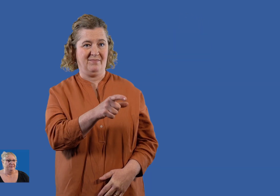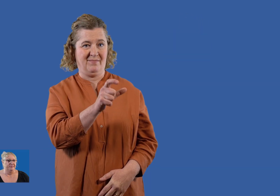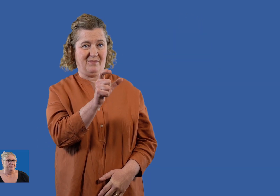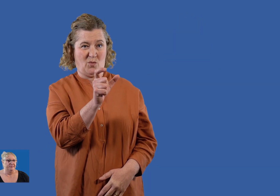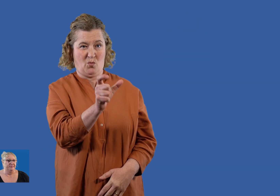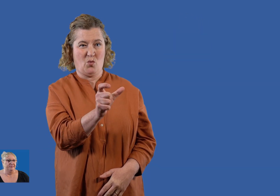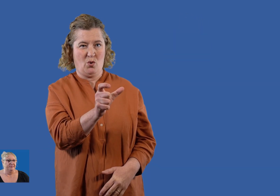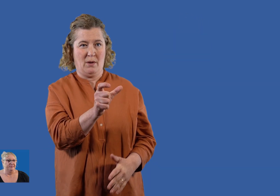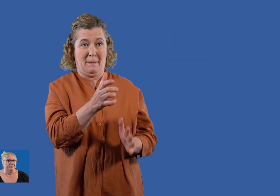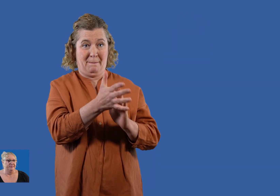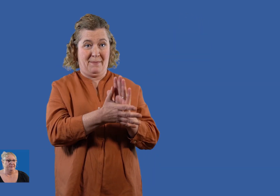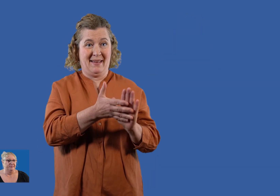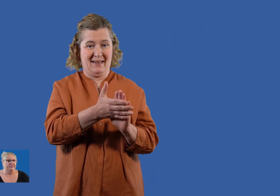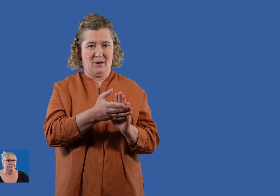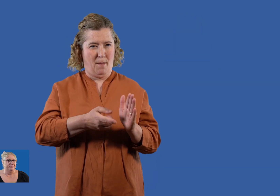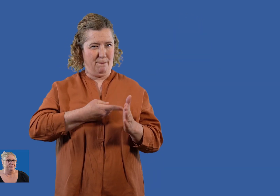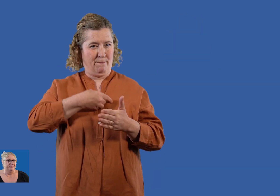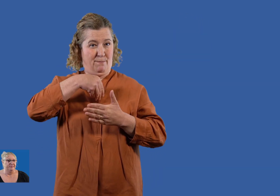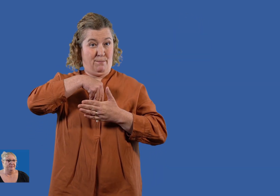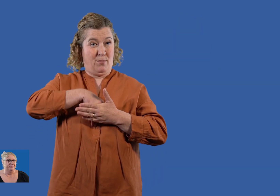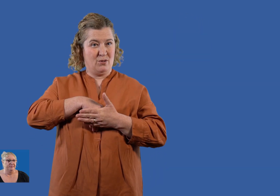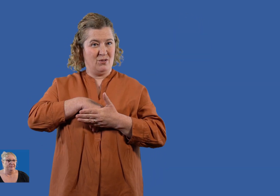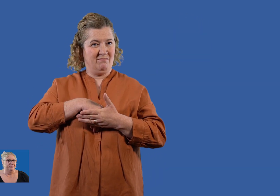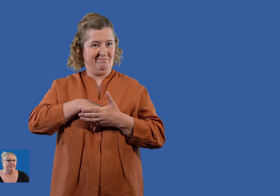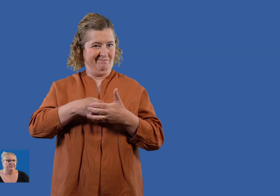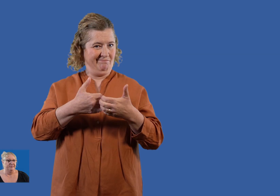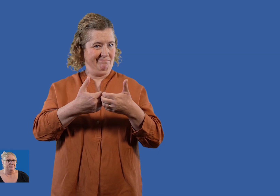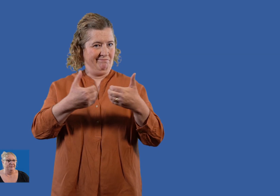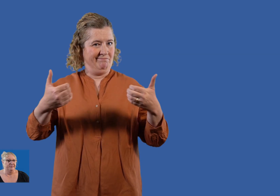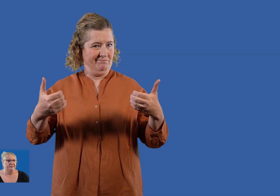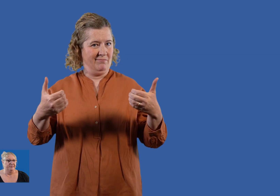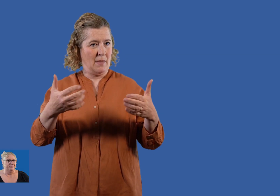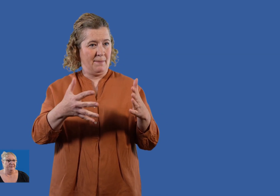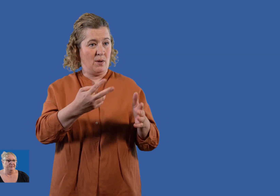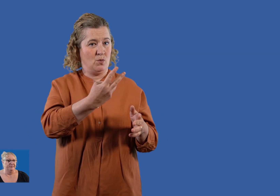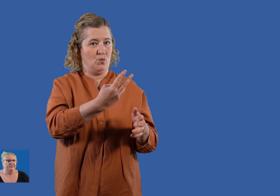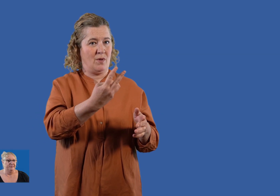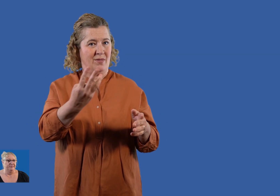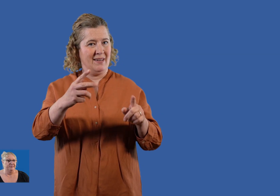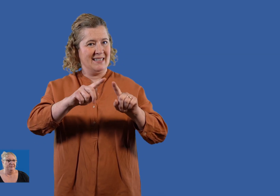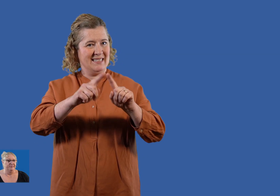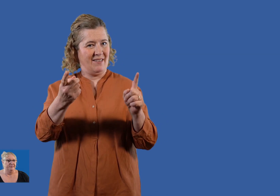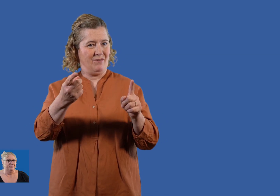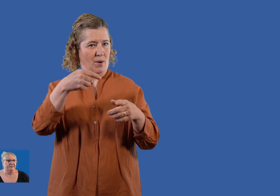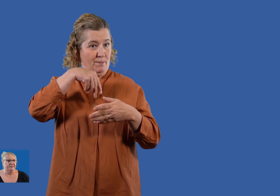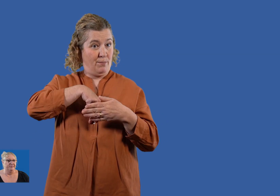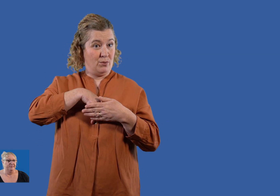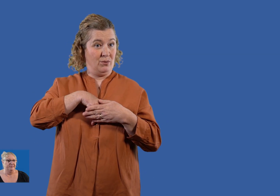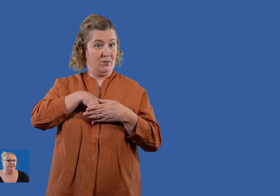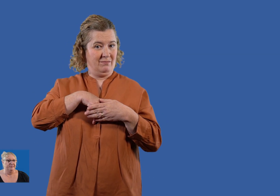Well, it literally means split personality, referring to the portions of the psyche.